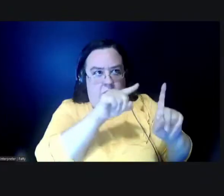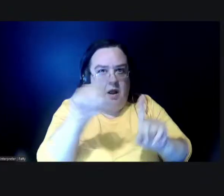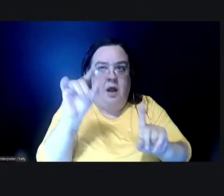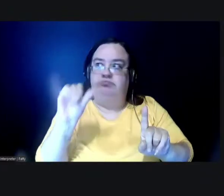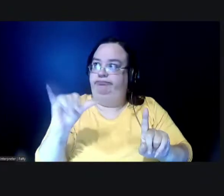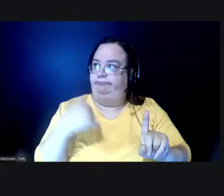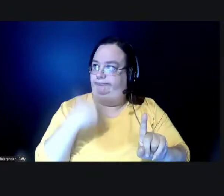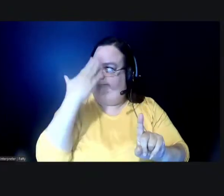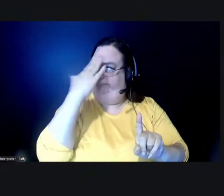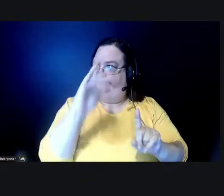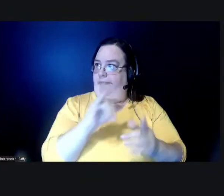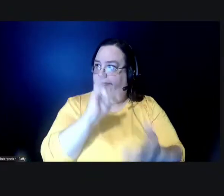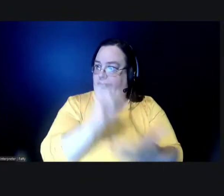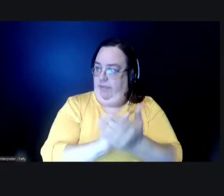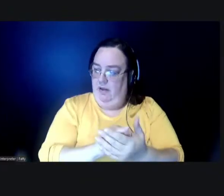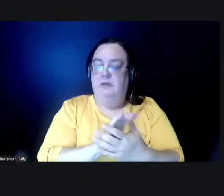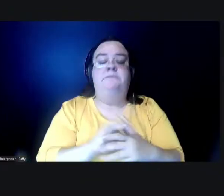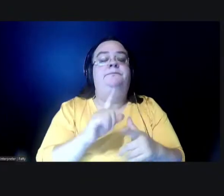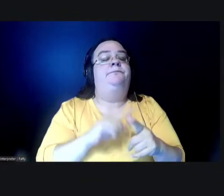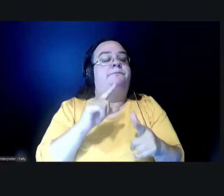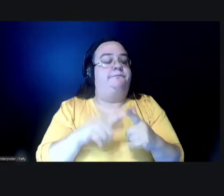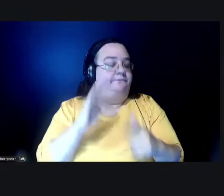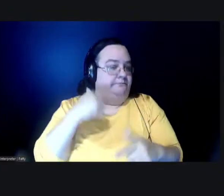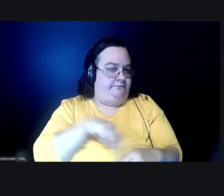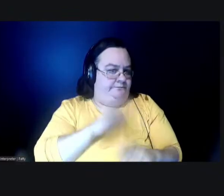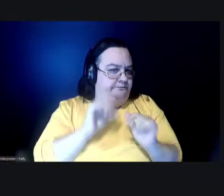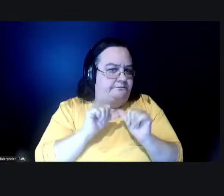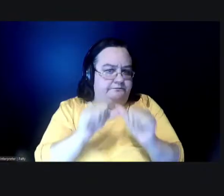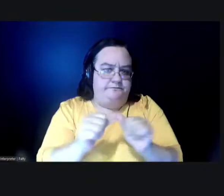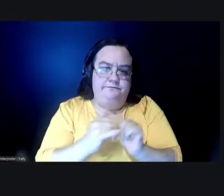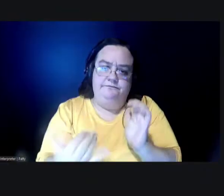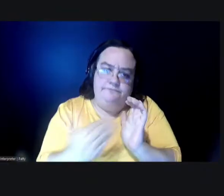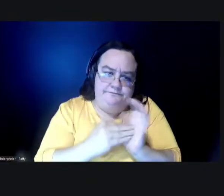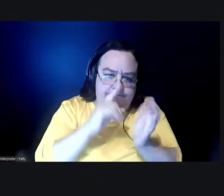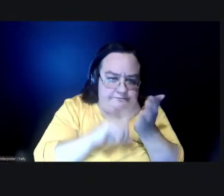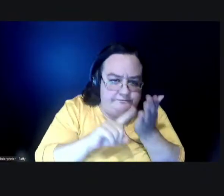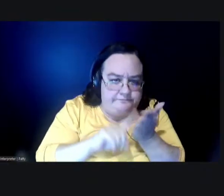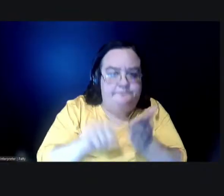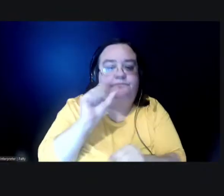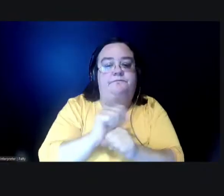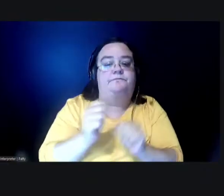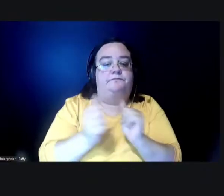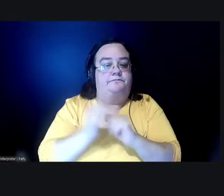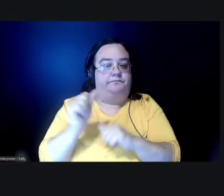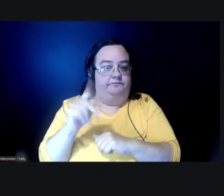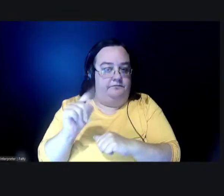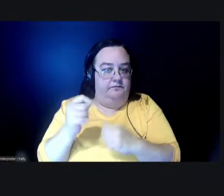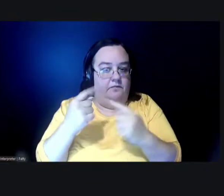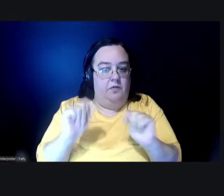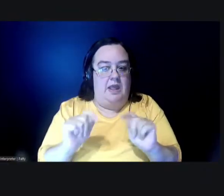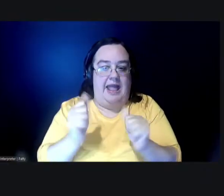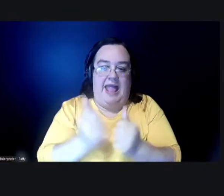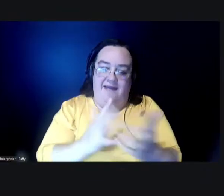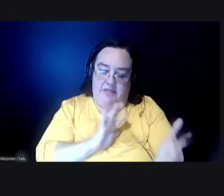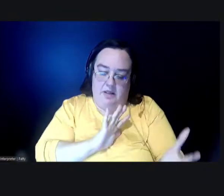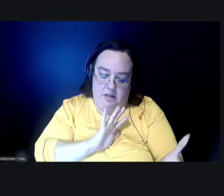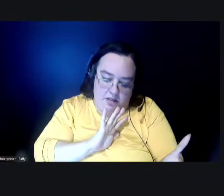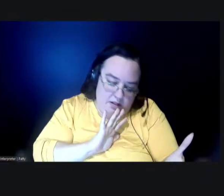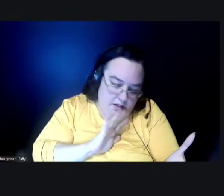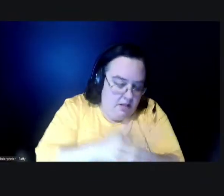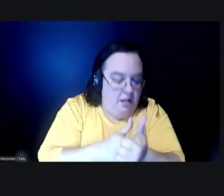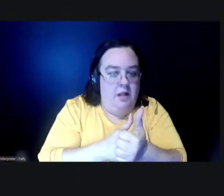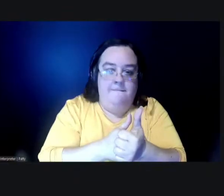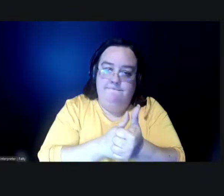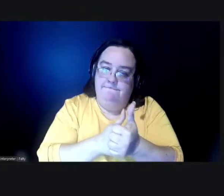of. And then we will continue those re-inspections and work with the apartments to try to get everything up into compliance. And